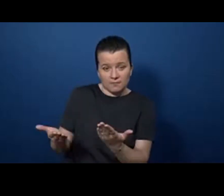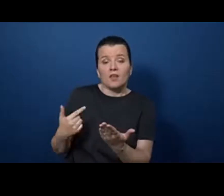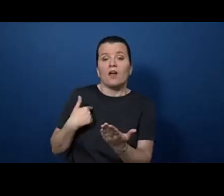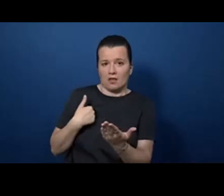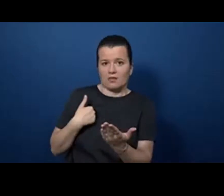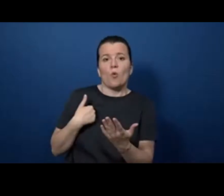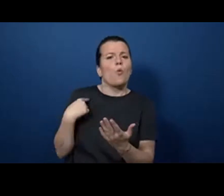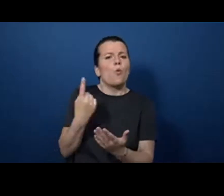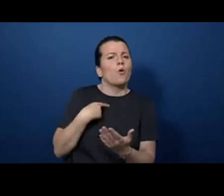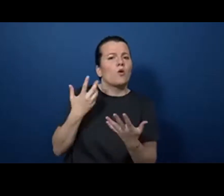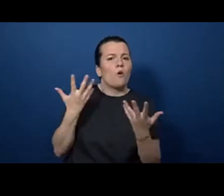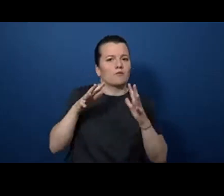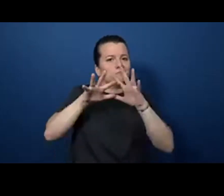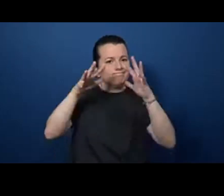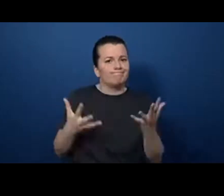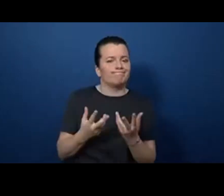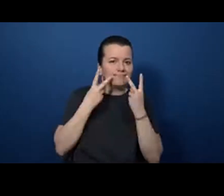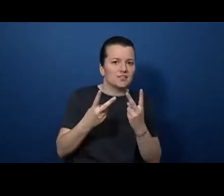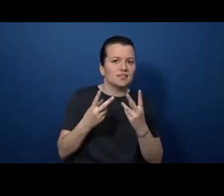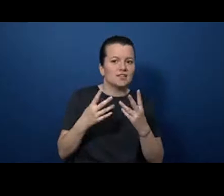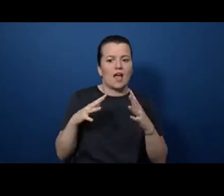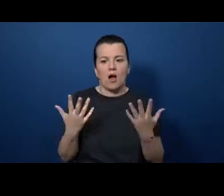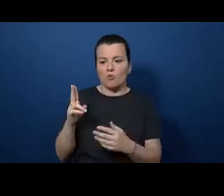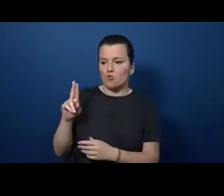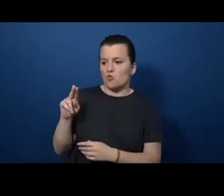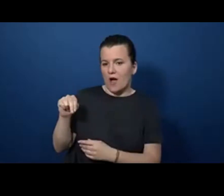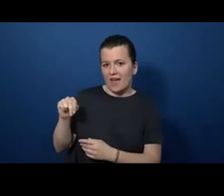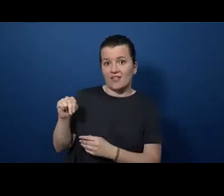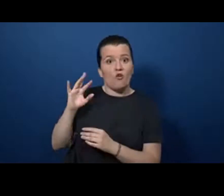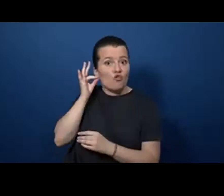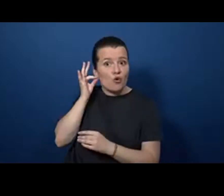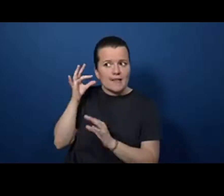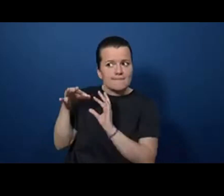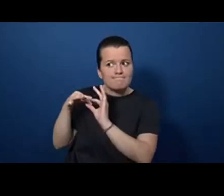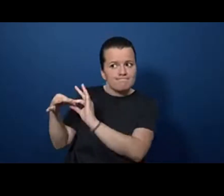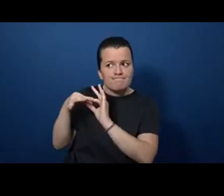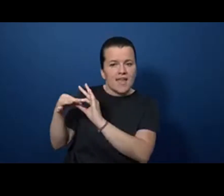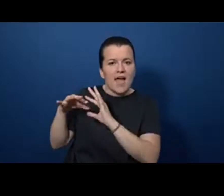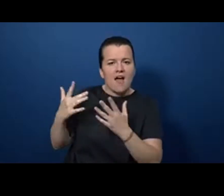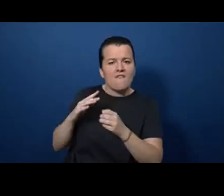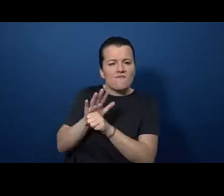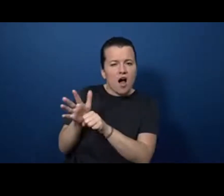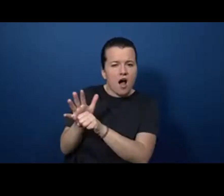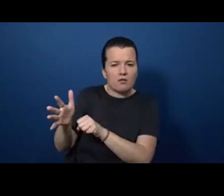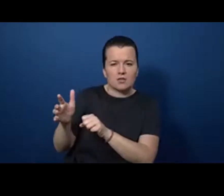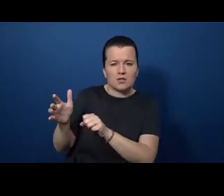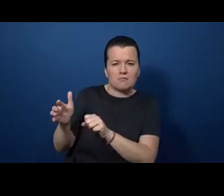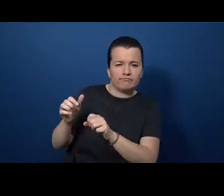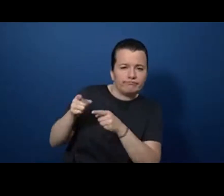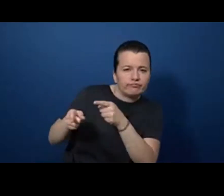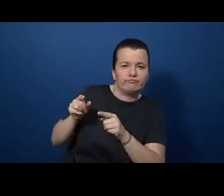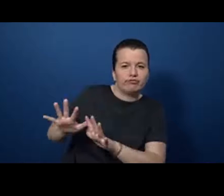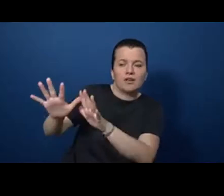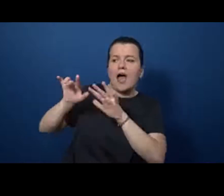gender-based violence in collaboration with UN Women. We have decided to expand our work by exploring